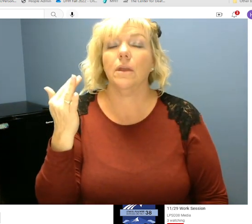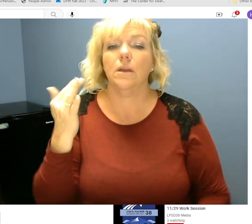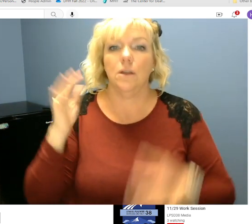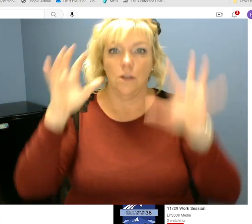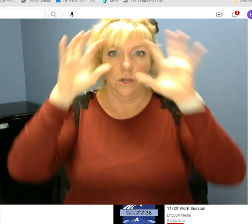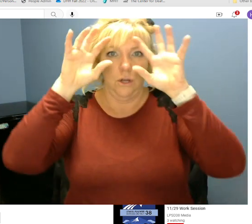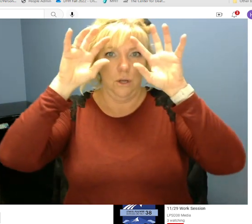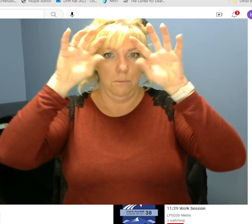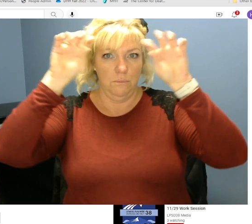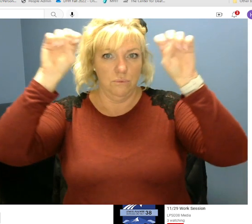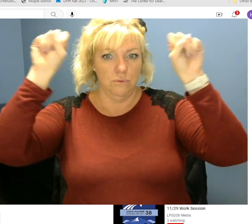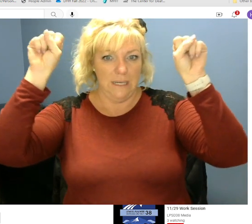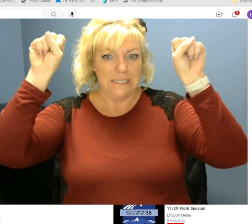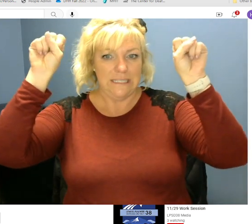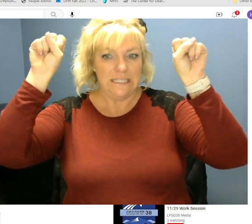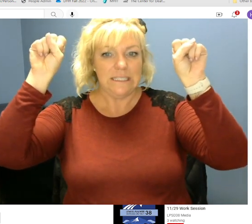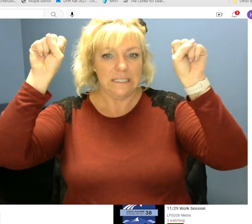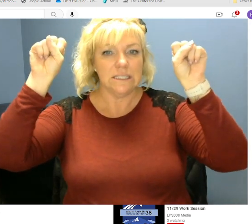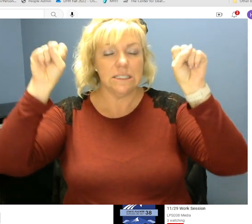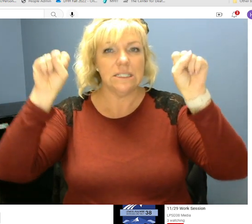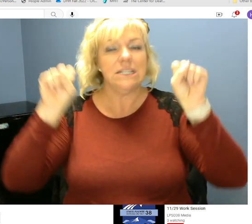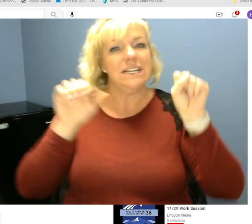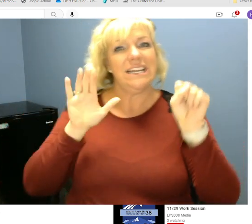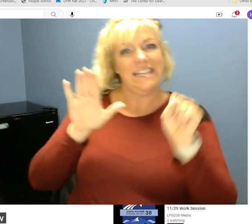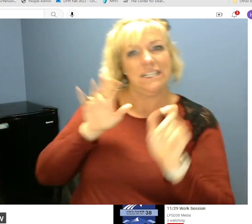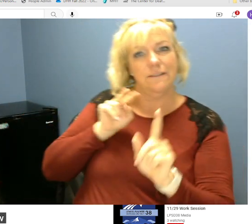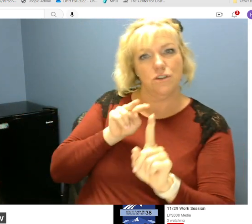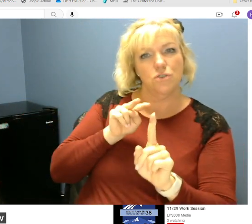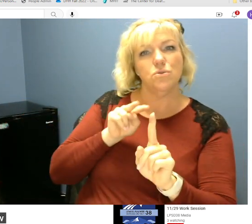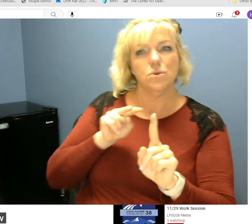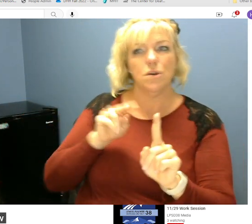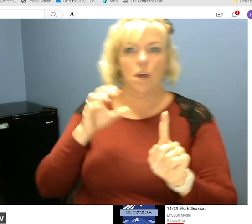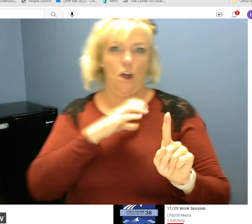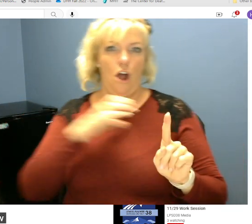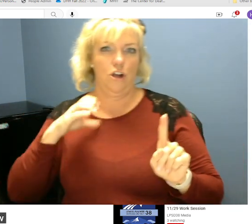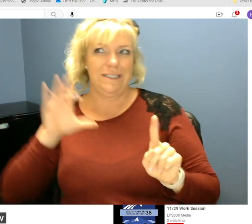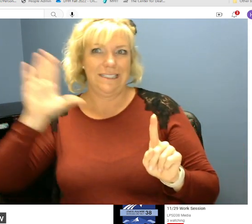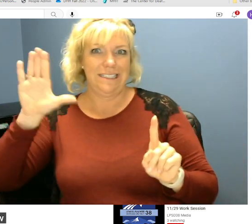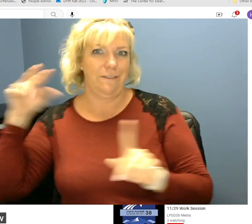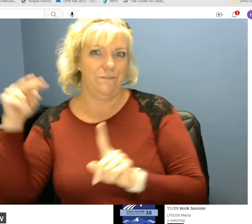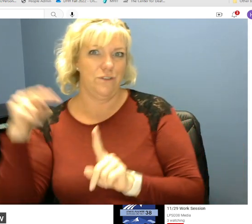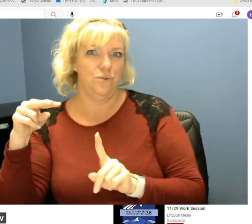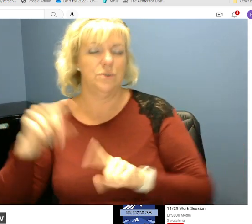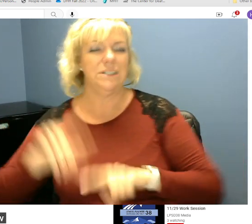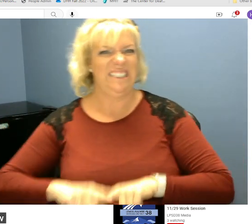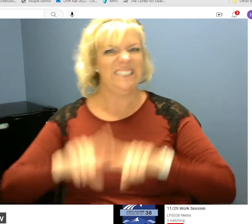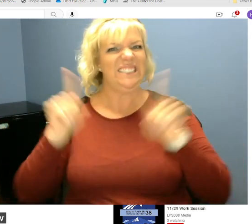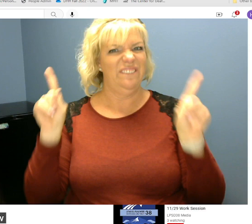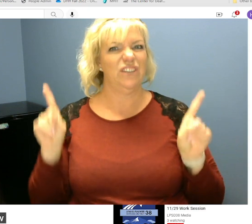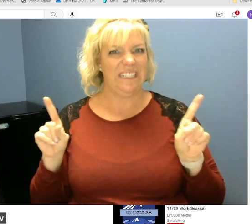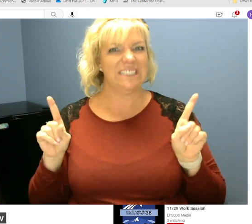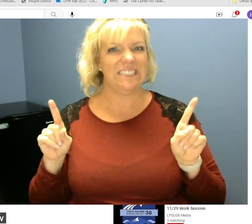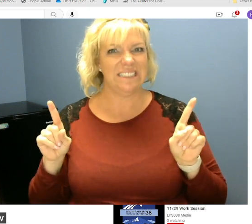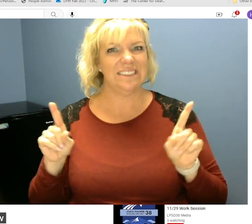maybe approaching Reconstruction a little differently than Congress. Congress wants some,